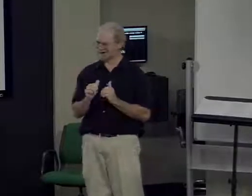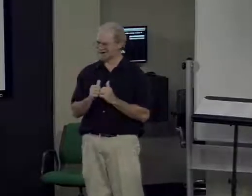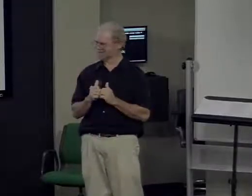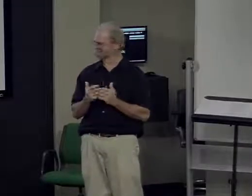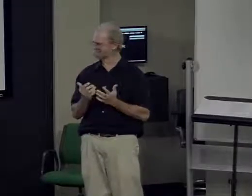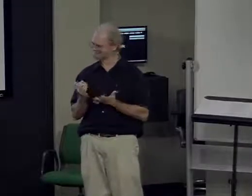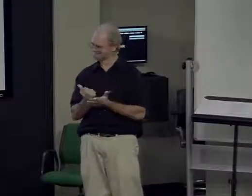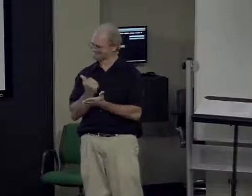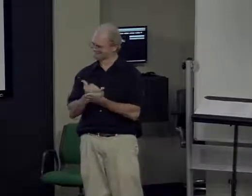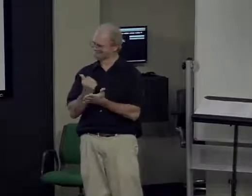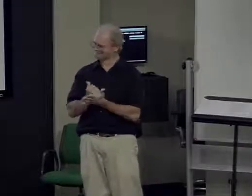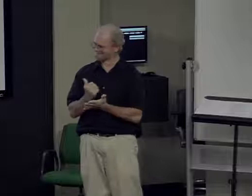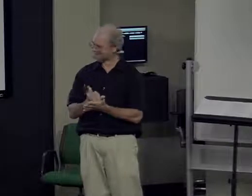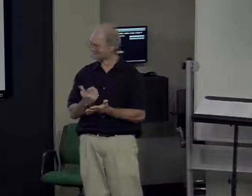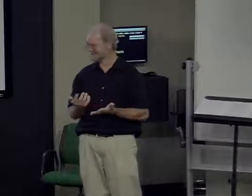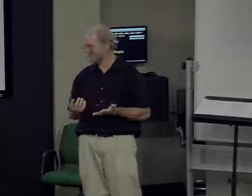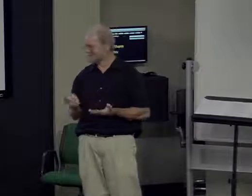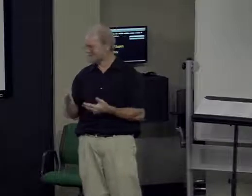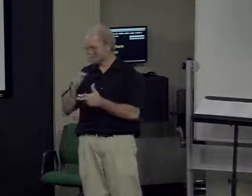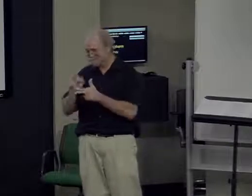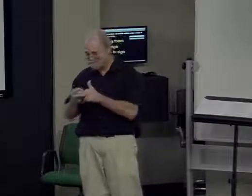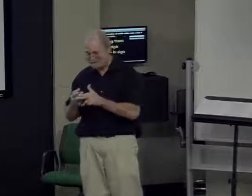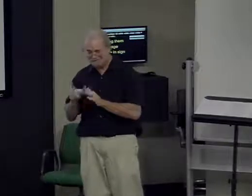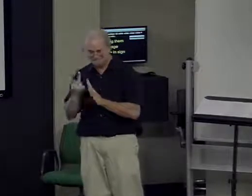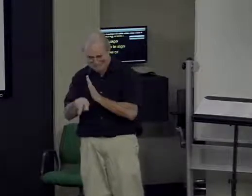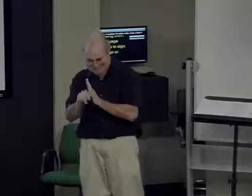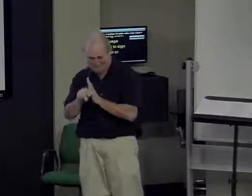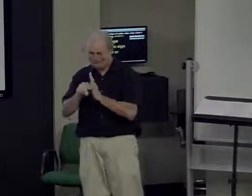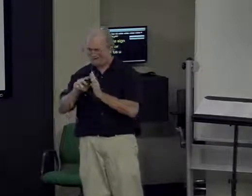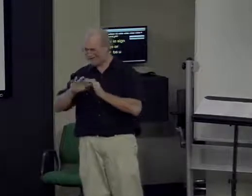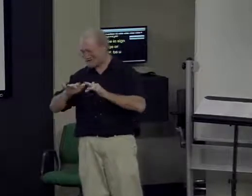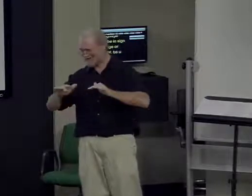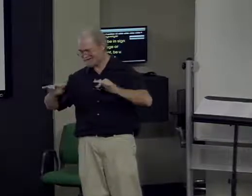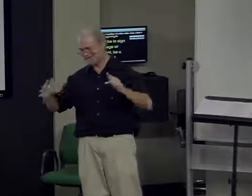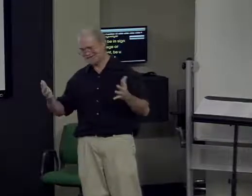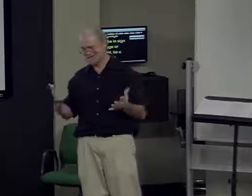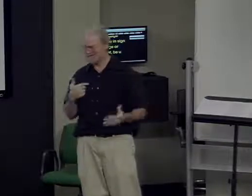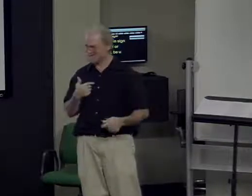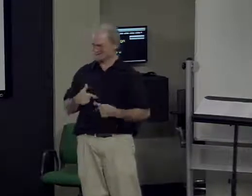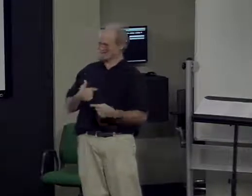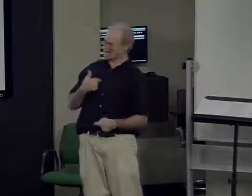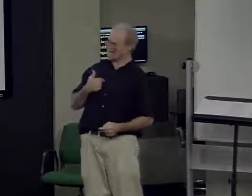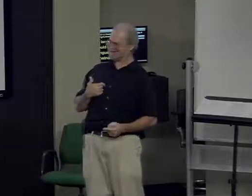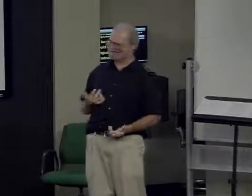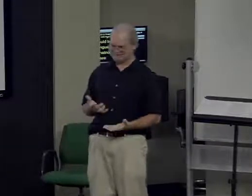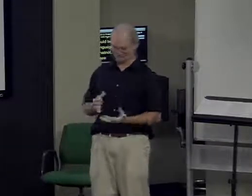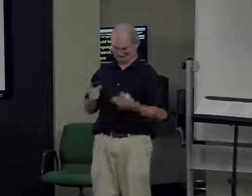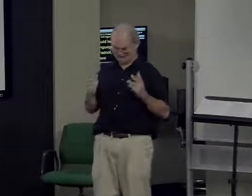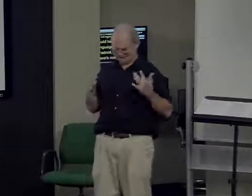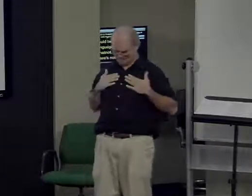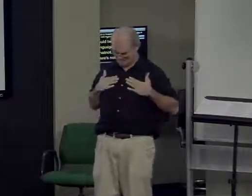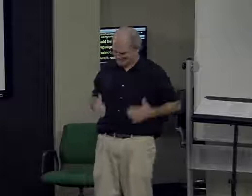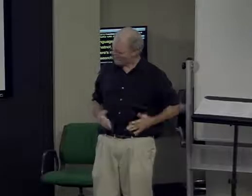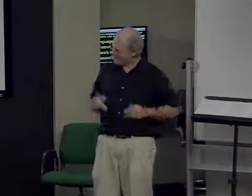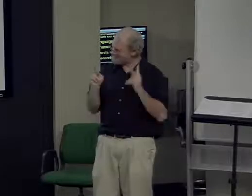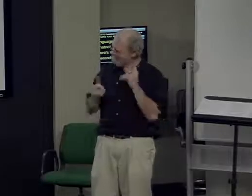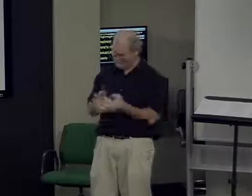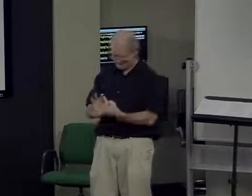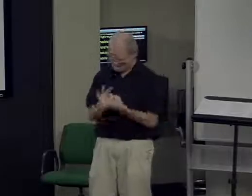or whatnot, but there's just not much research out there. So I'm really glad you mentioned that and that you mentioned videotapes. To